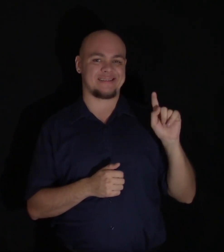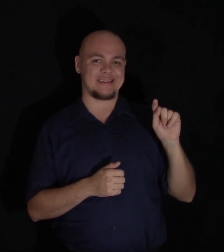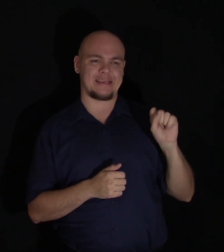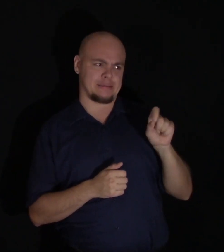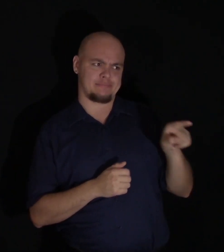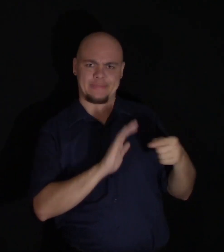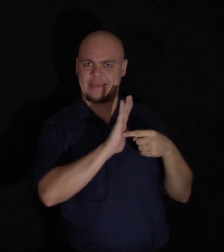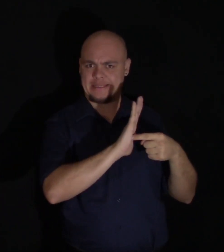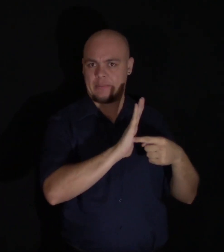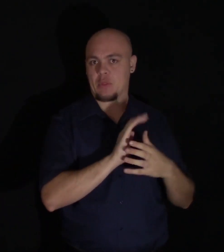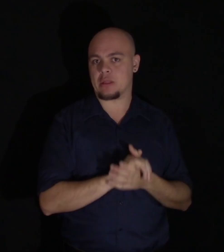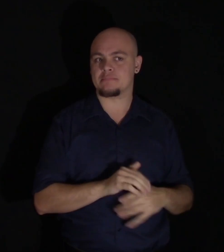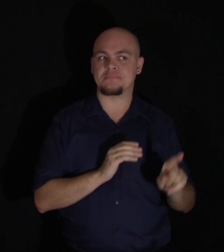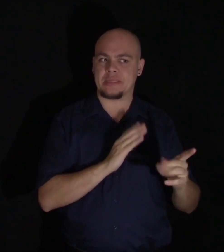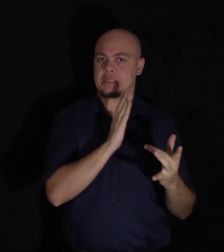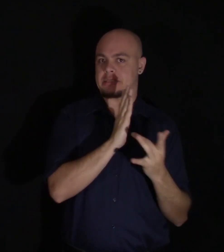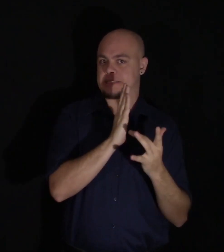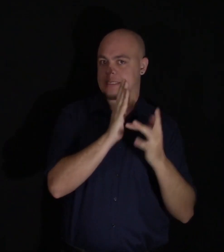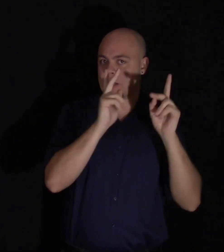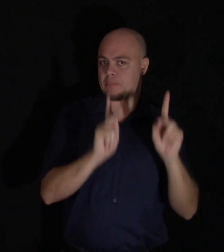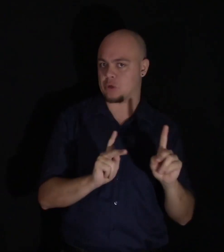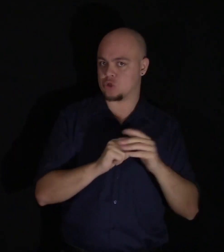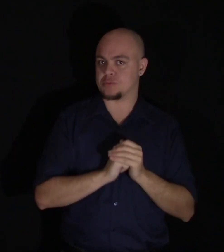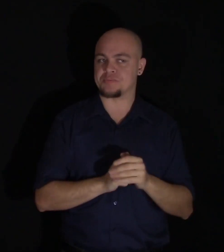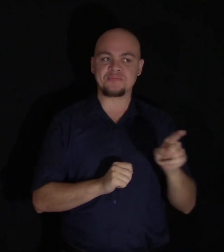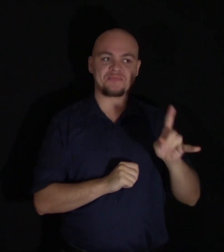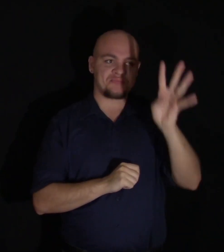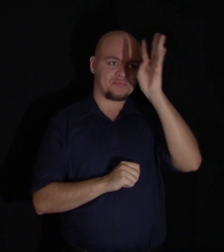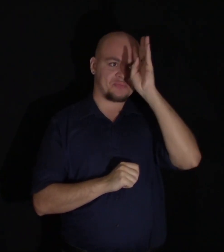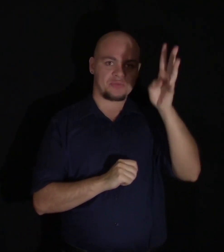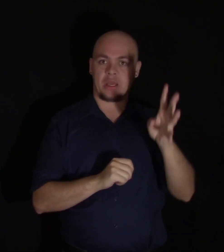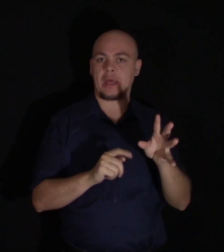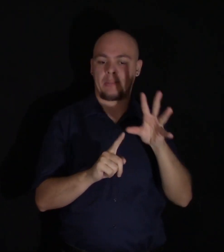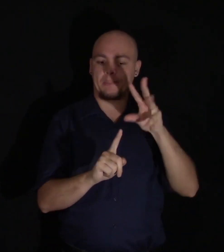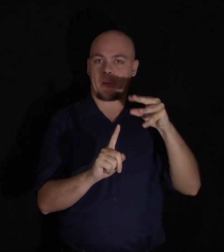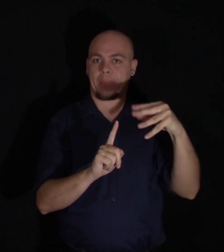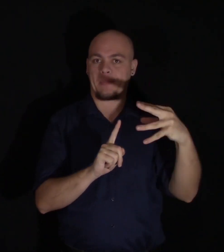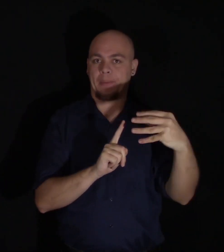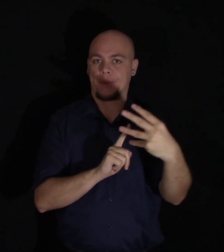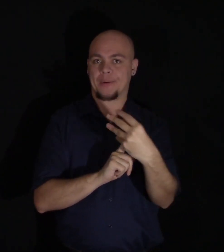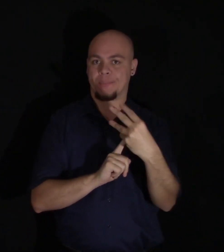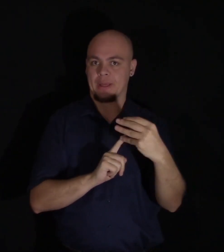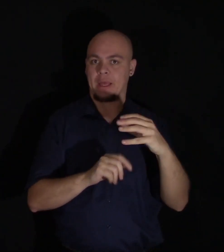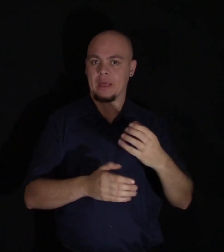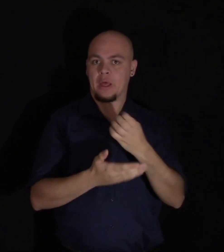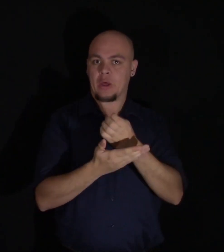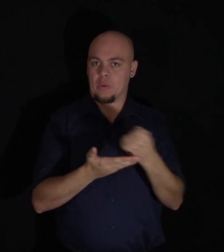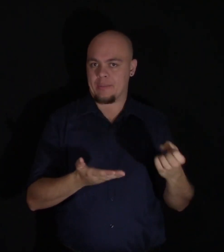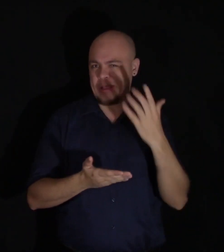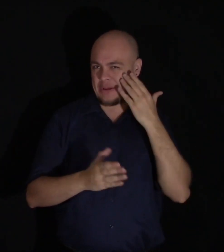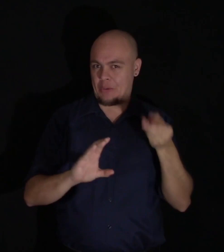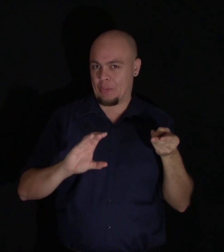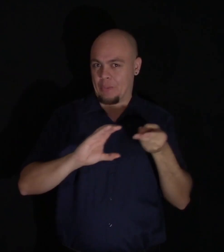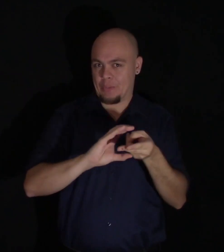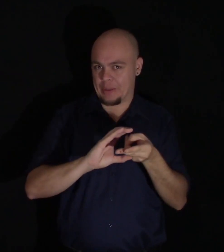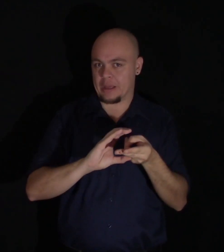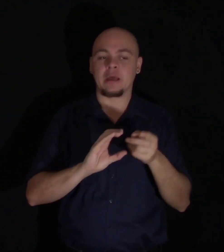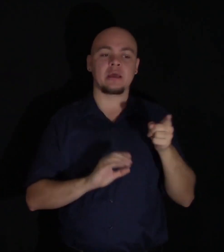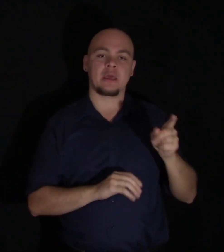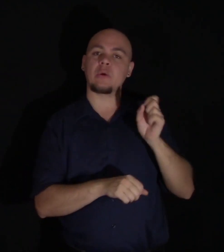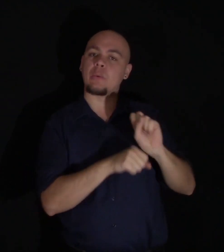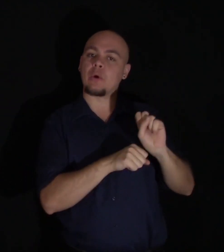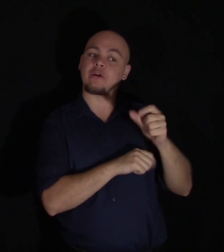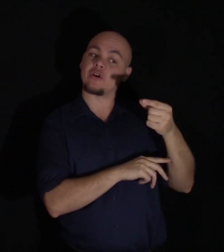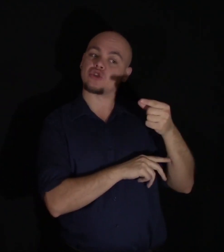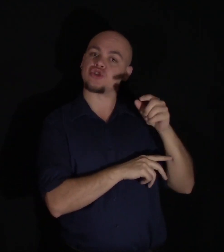Doug Dietz is a technical person. He designs medical imaging equipment, large medical imaging equipment. He's worked for GE, and he's had